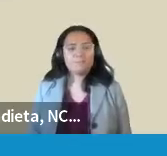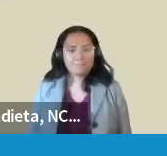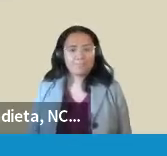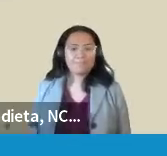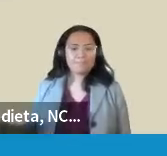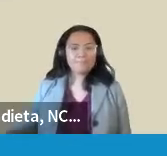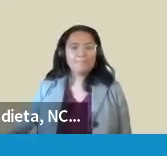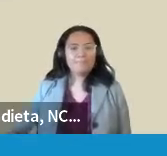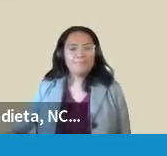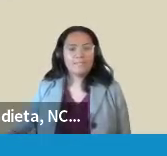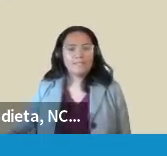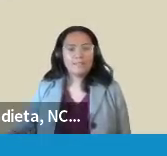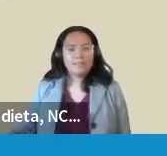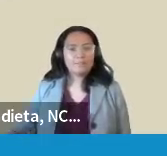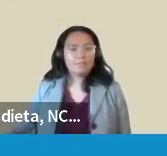lawsuit.